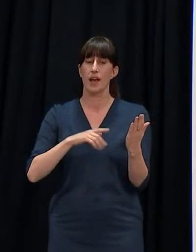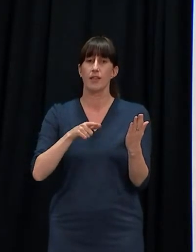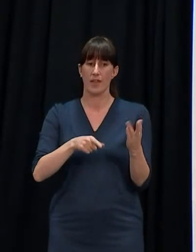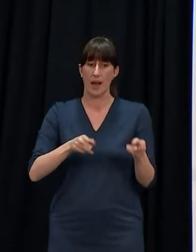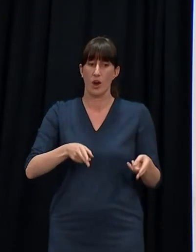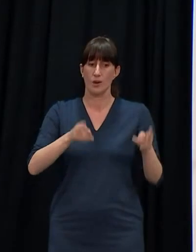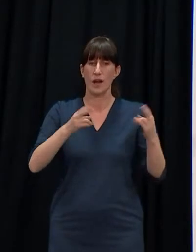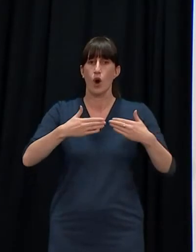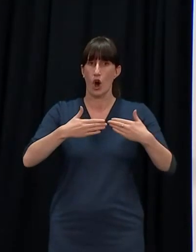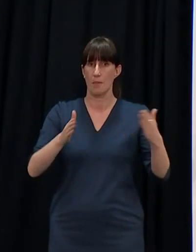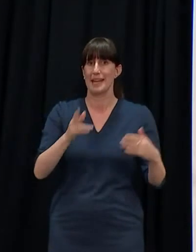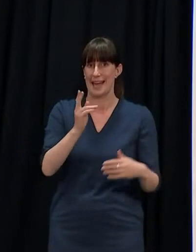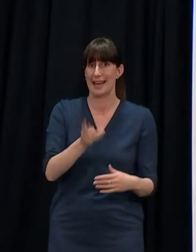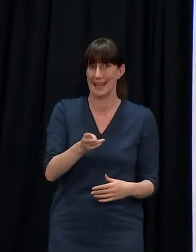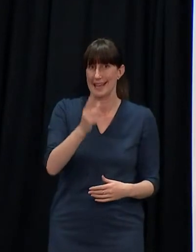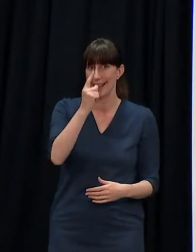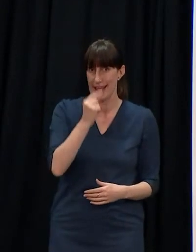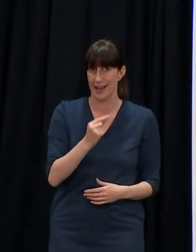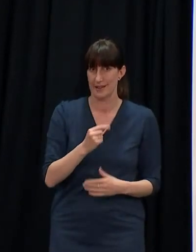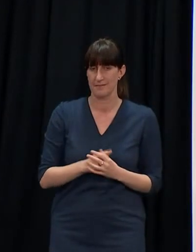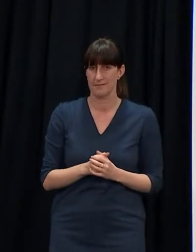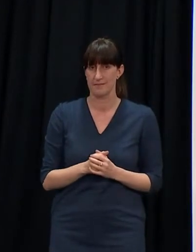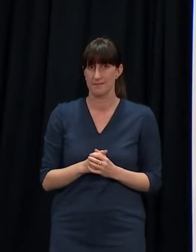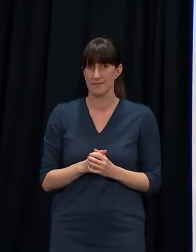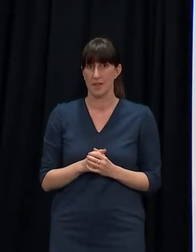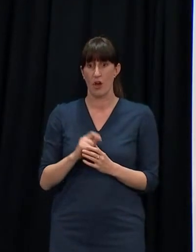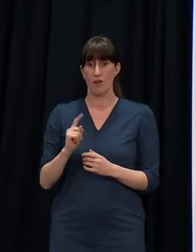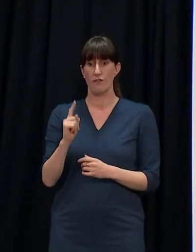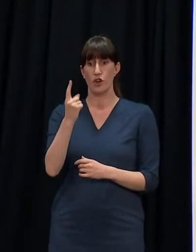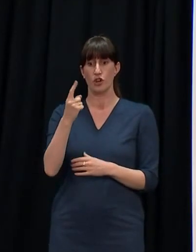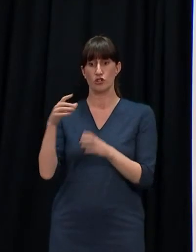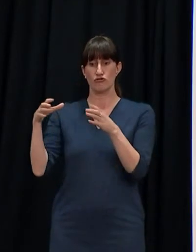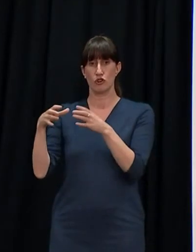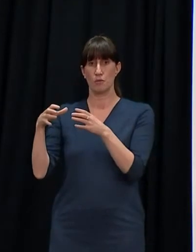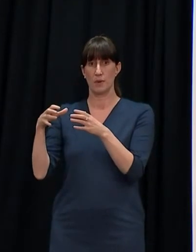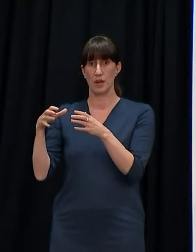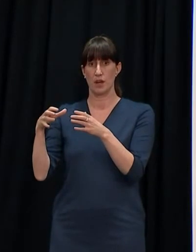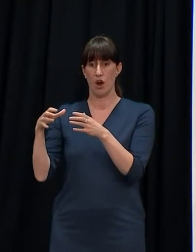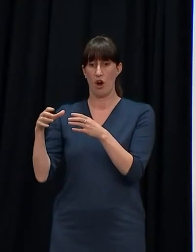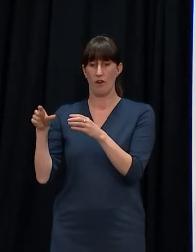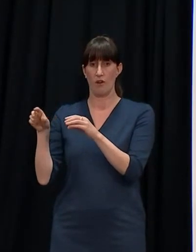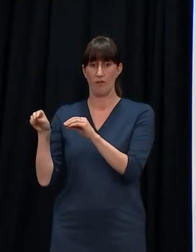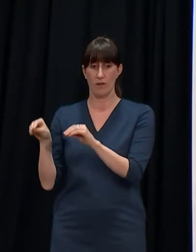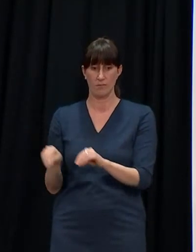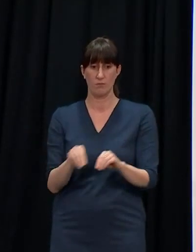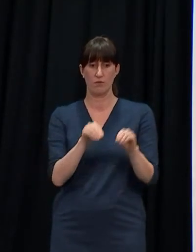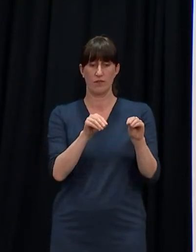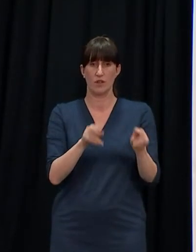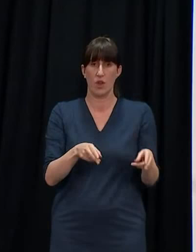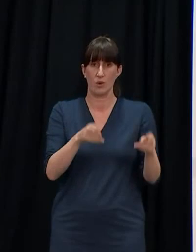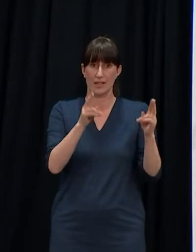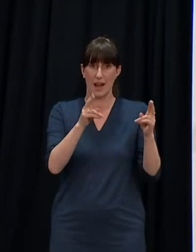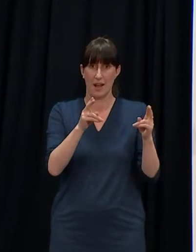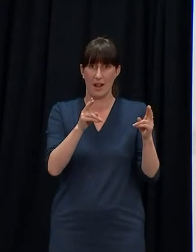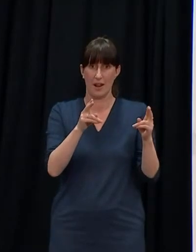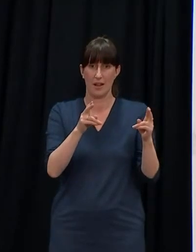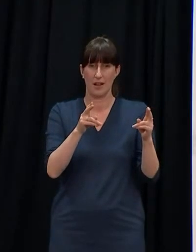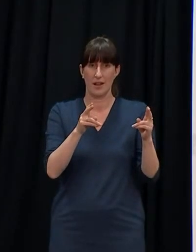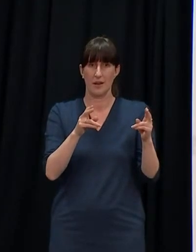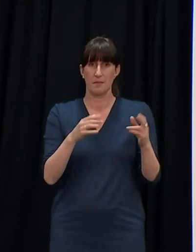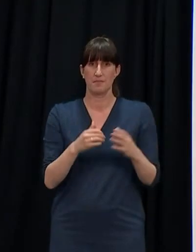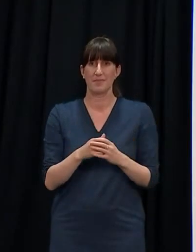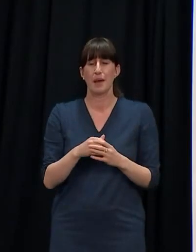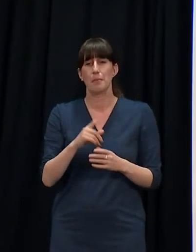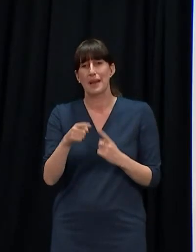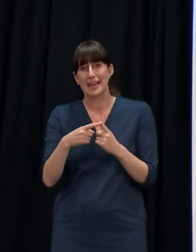returnees. The first cohort going into the Crown Plaza and any community close contacts who